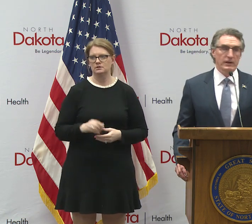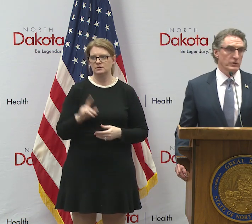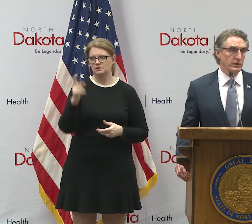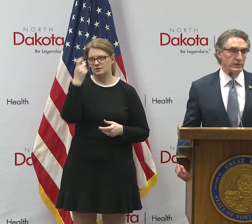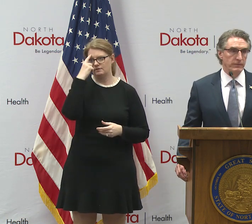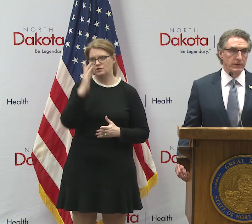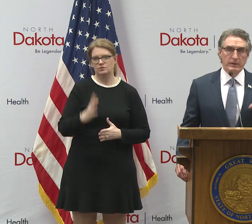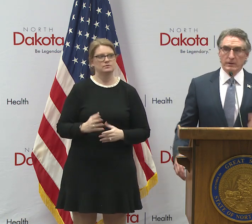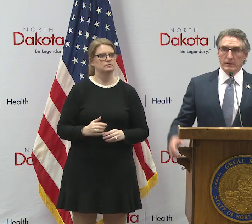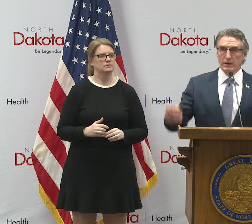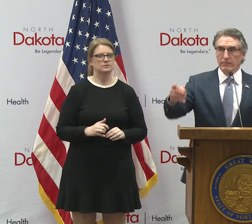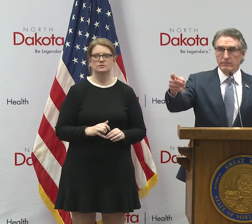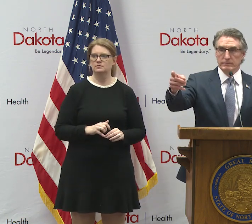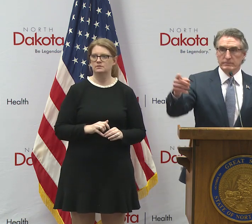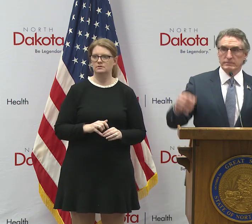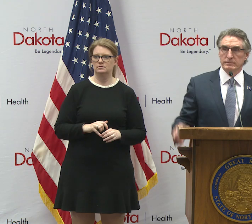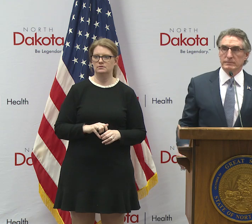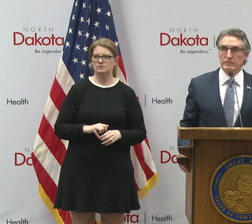Okay, next question.